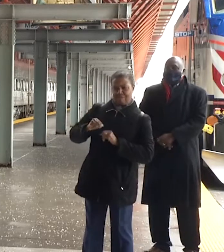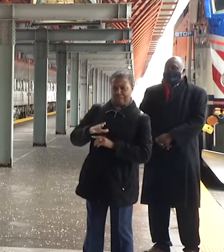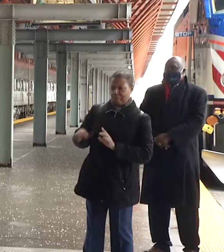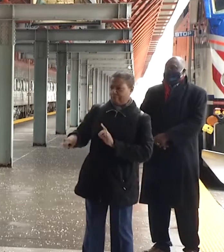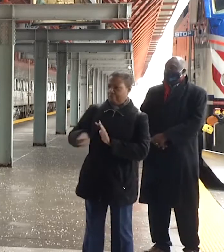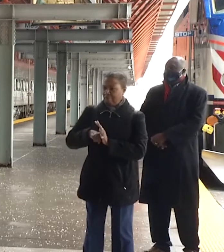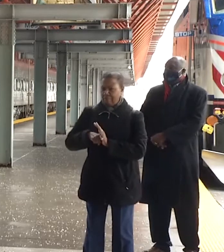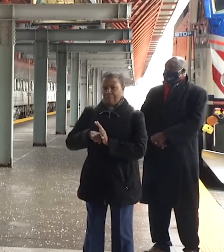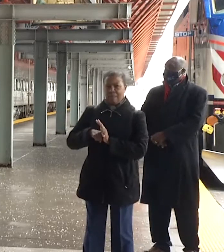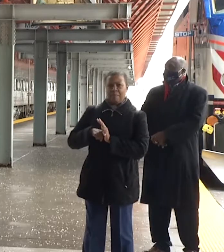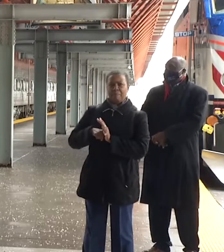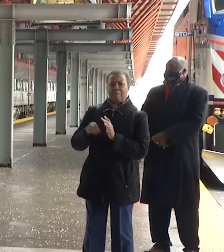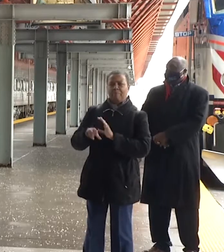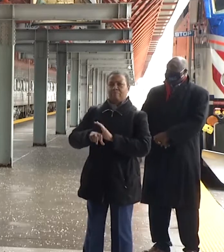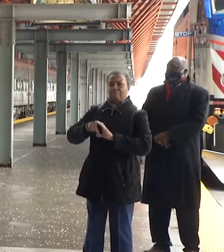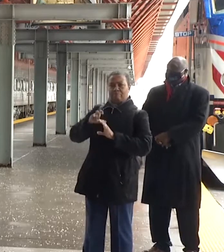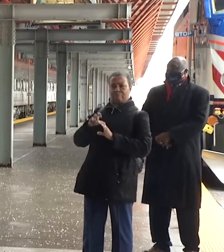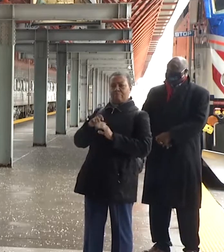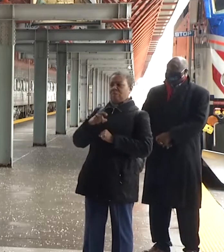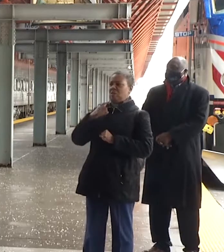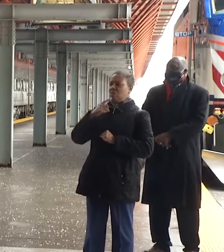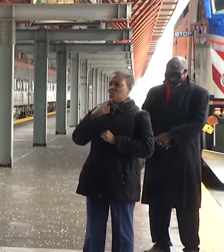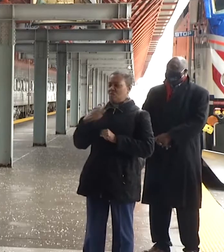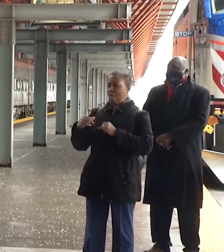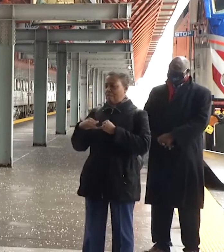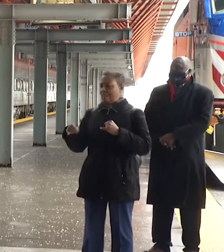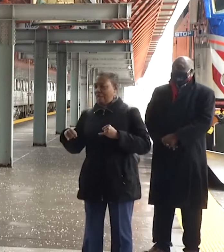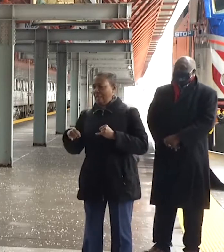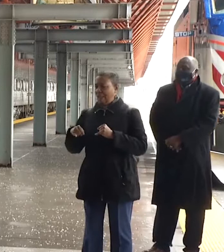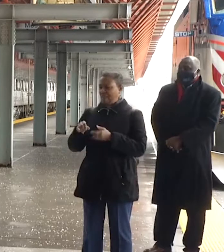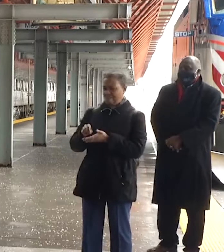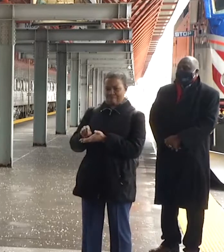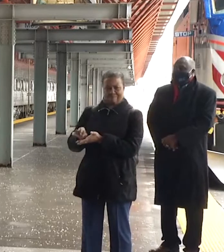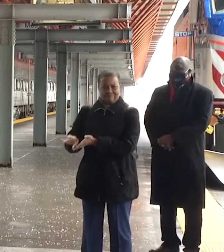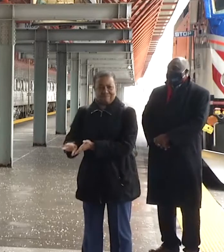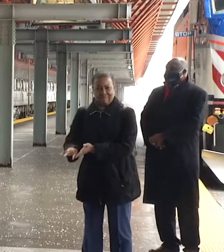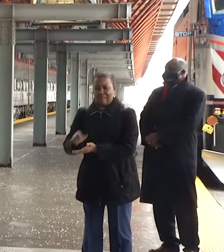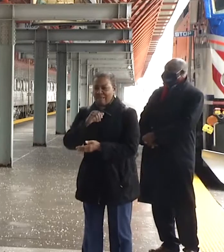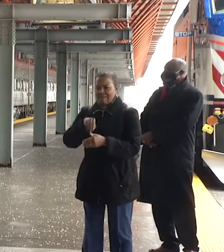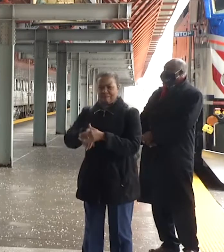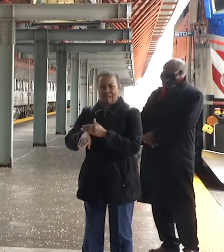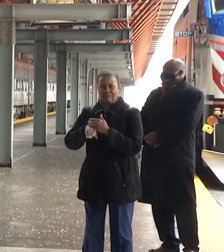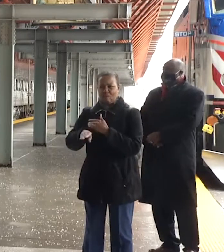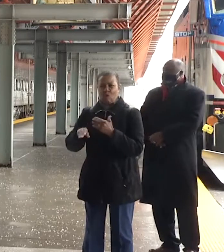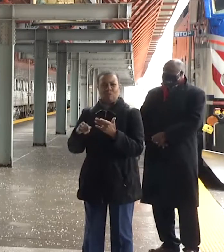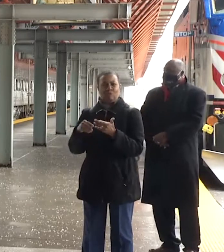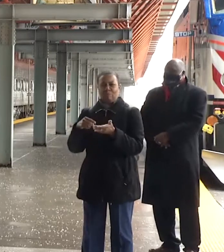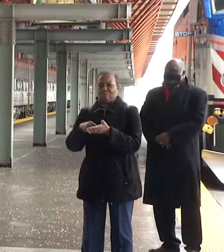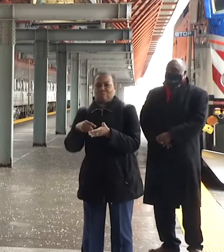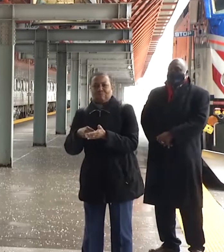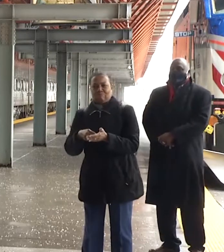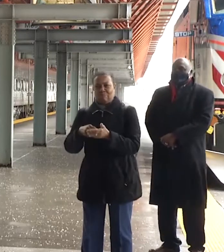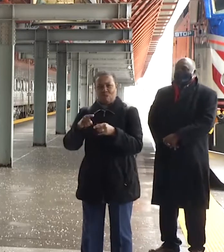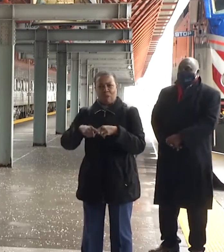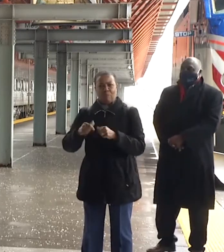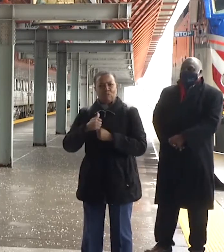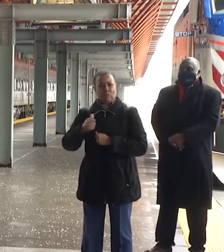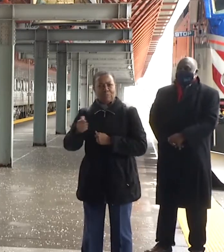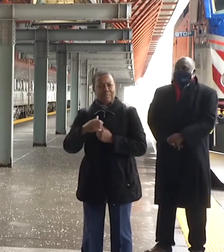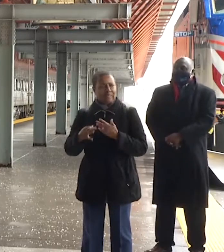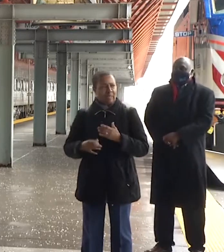by disinvestment, redlining, mass incarceration, lack of access to affordable and reliable transportation